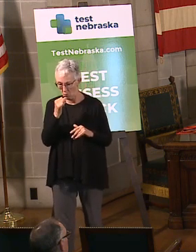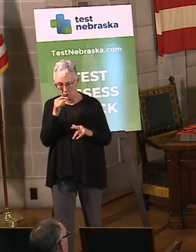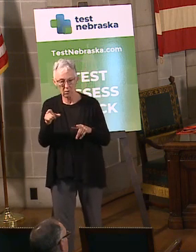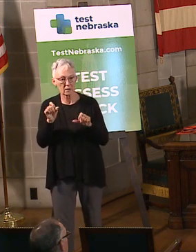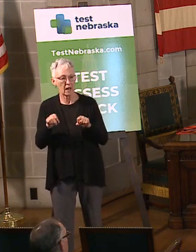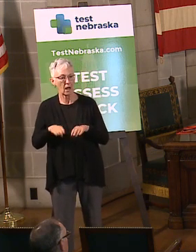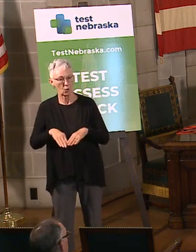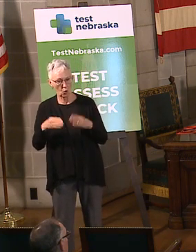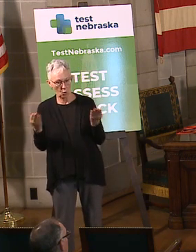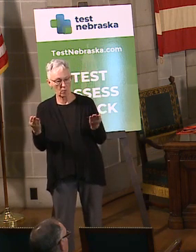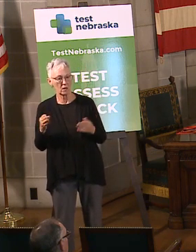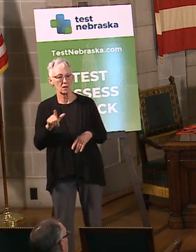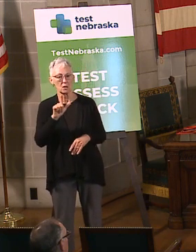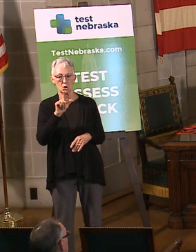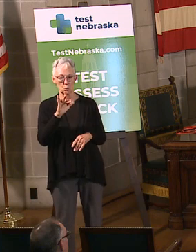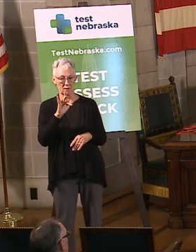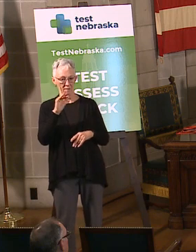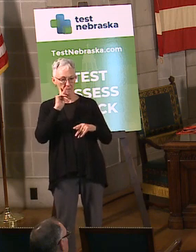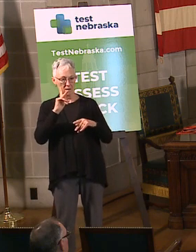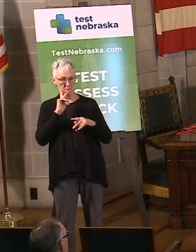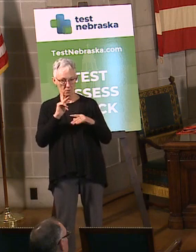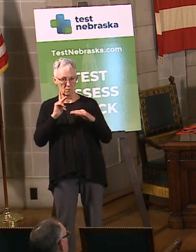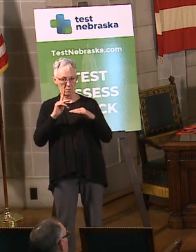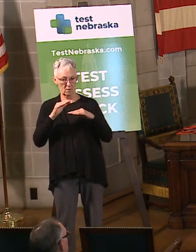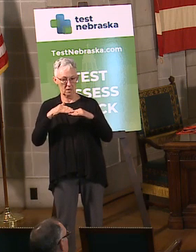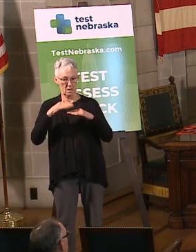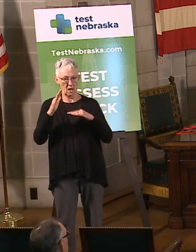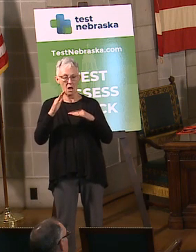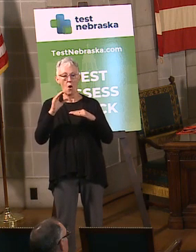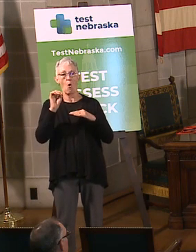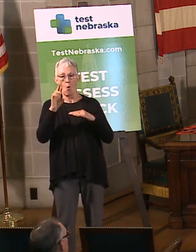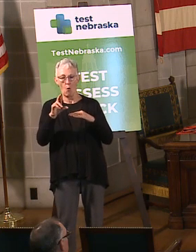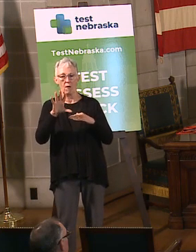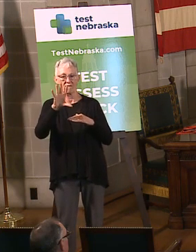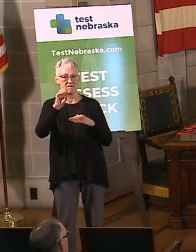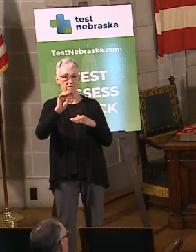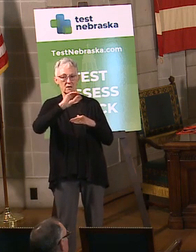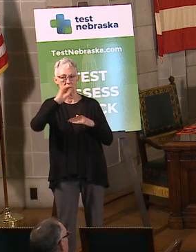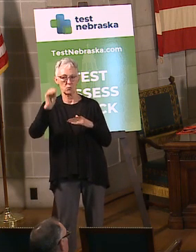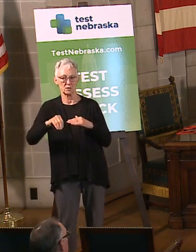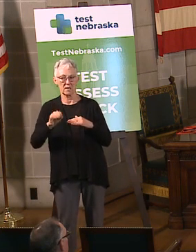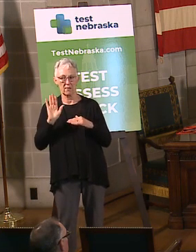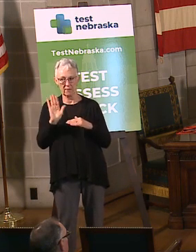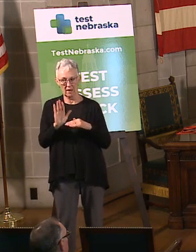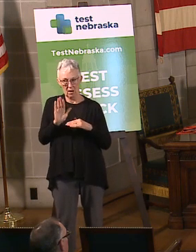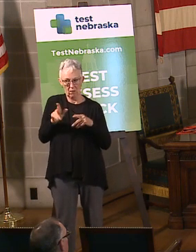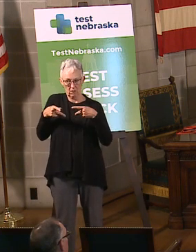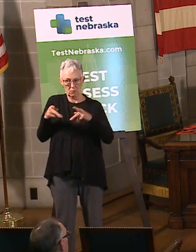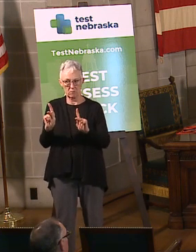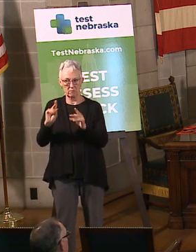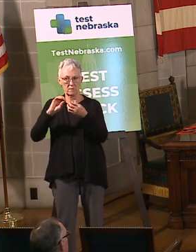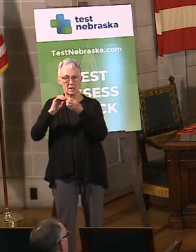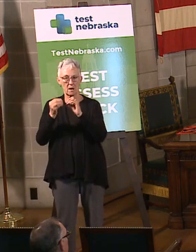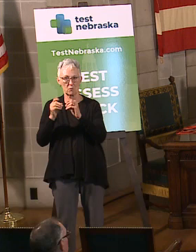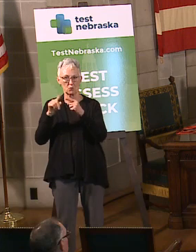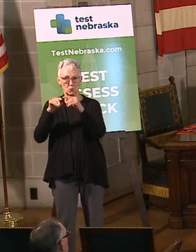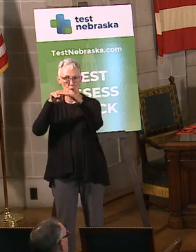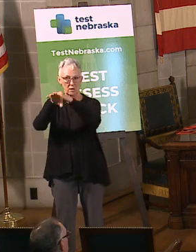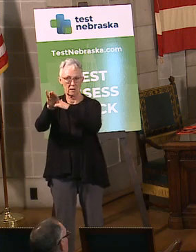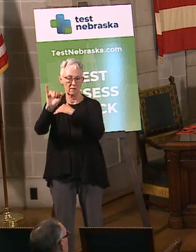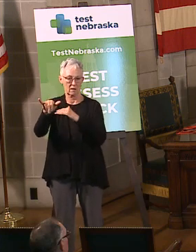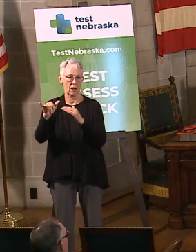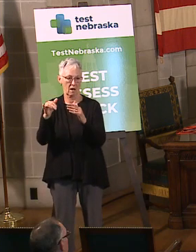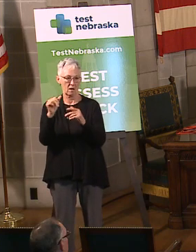or 50% of the rated occupancy. Same rules as far as 6 feet separation between